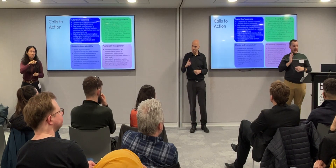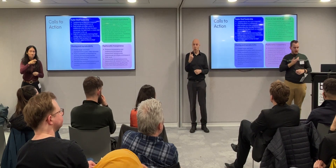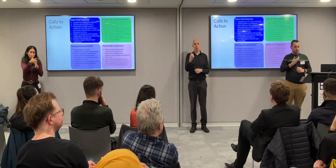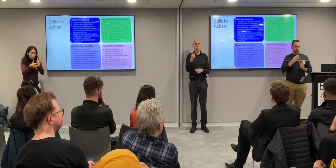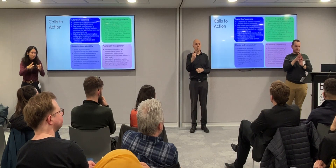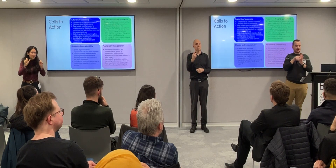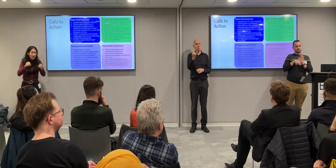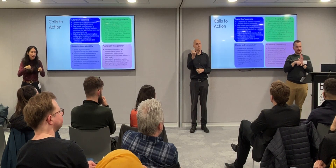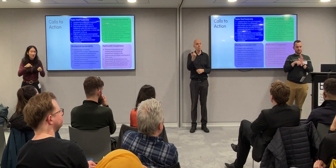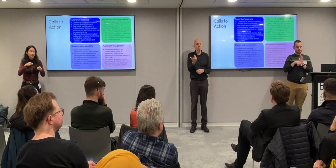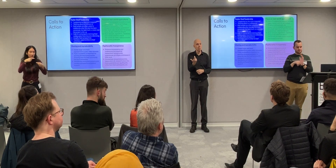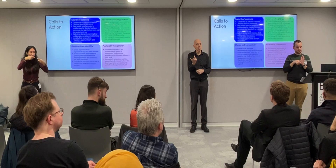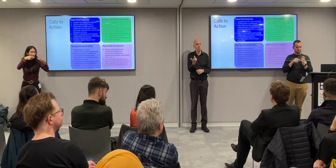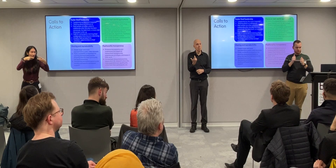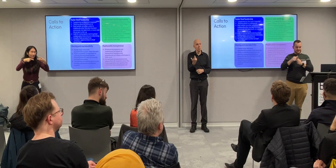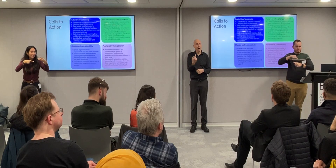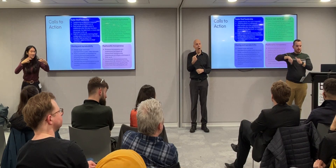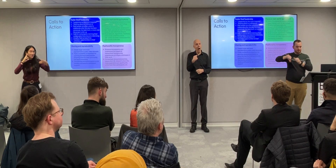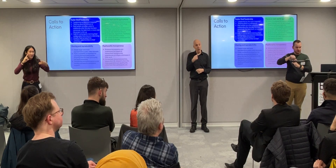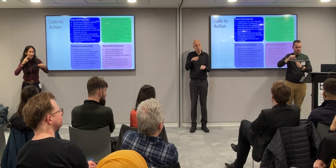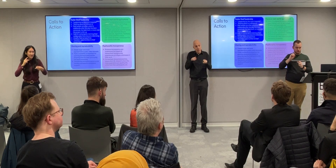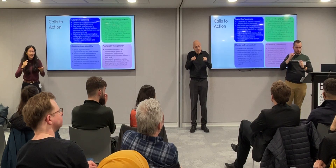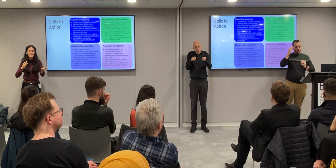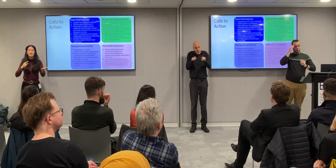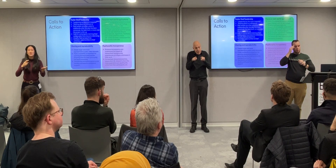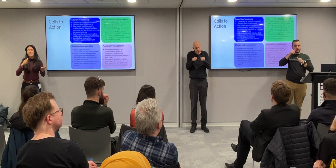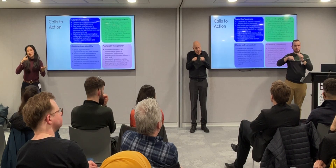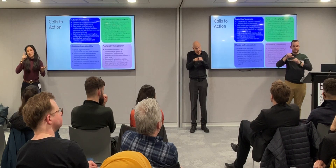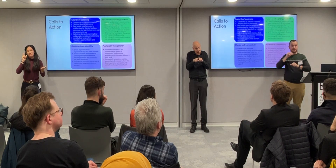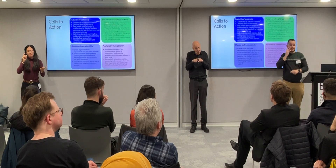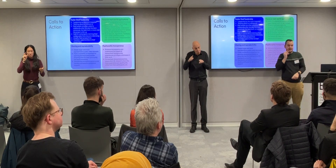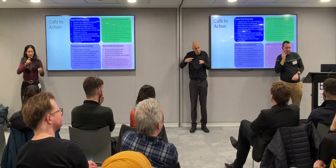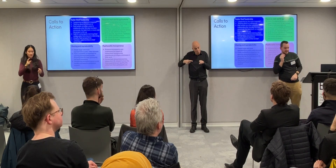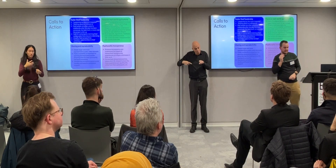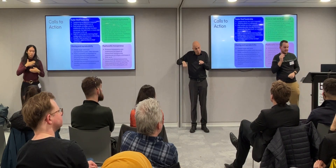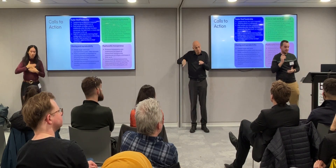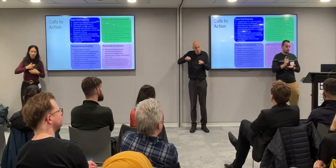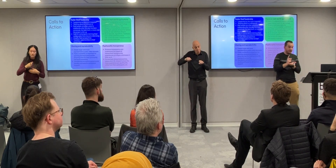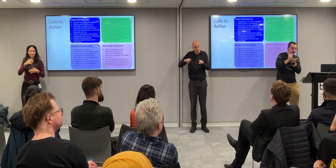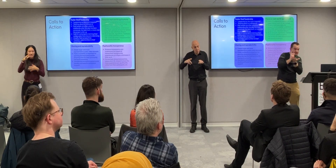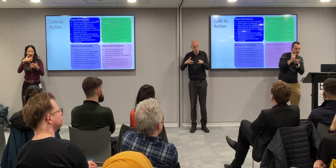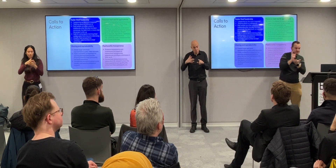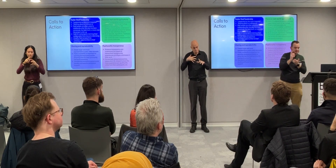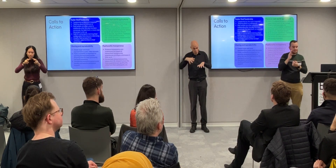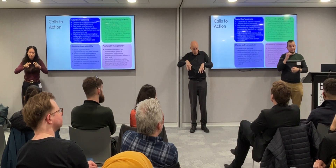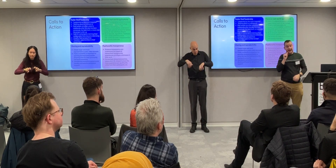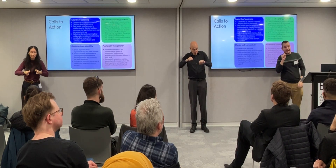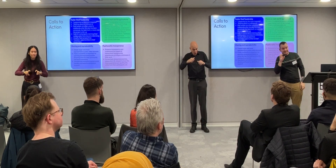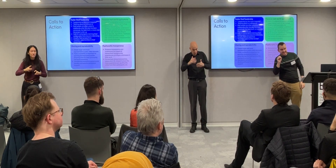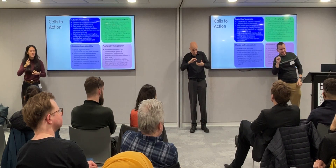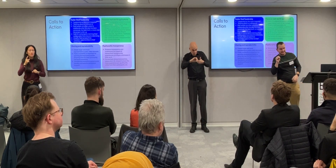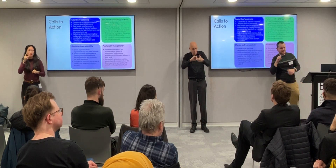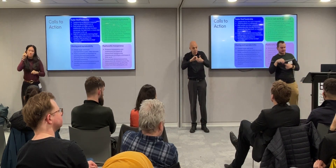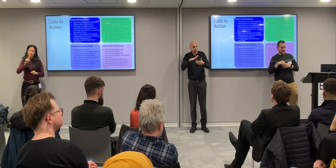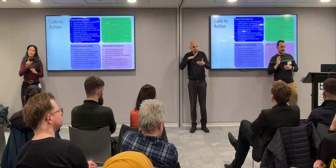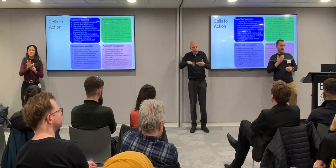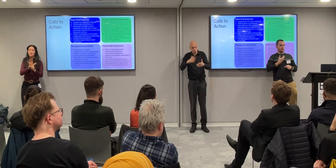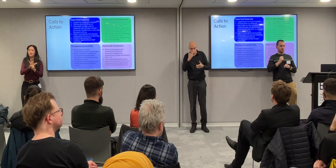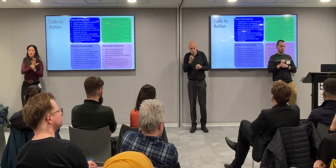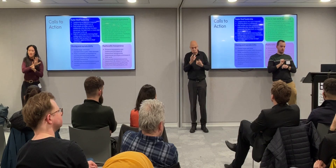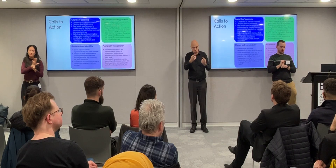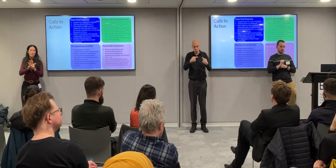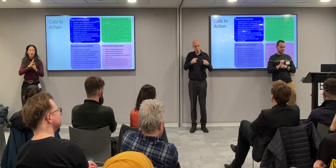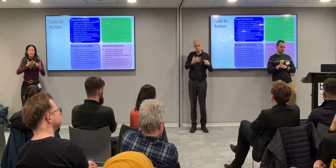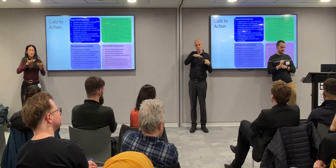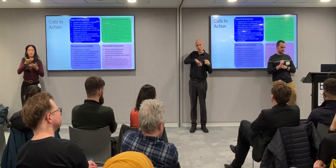And we really do need to share our backgrounds with each other when we're embarking on collaborations. We need to talk about privilege. We